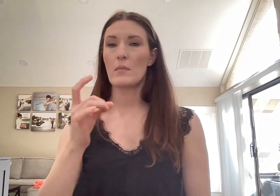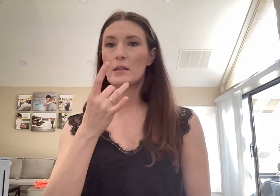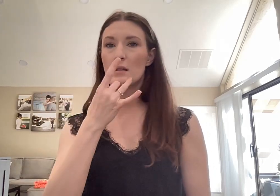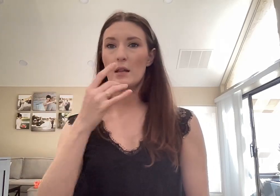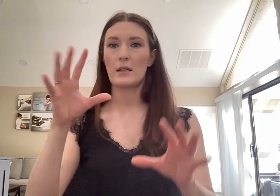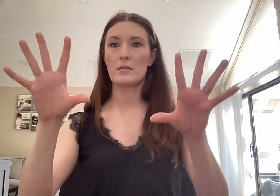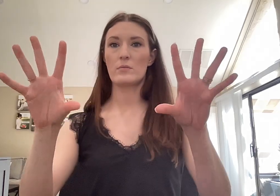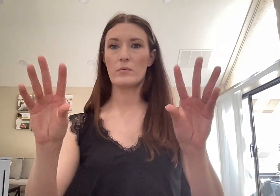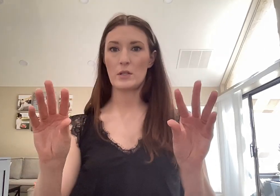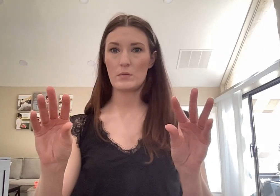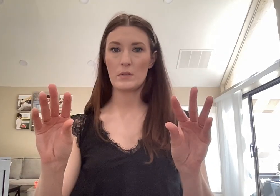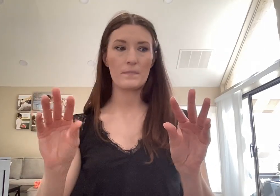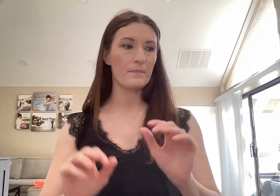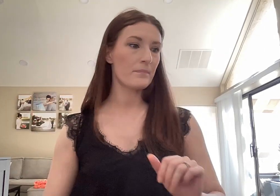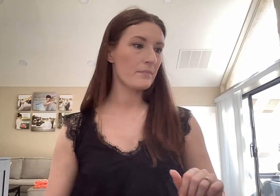must lights reduce.